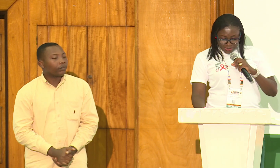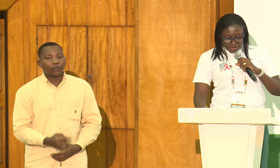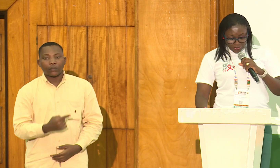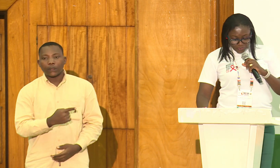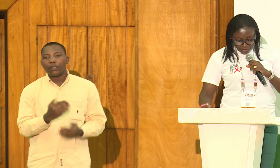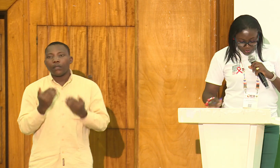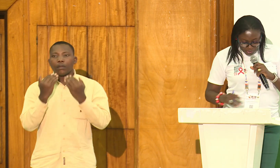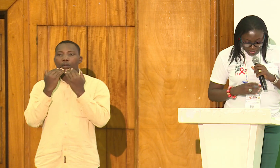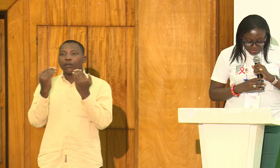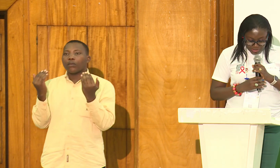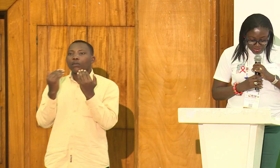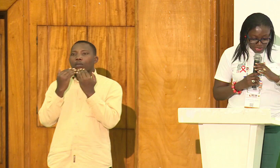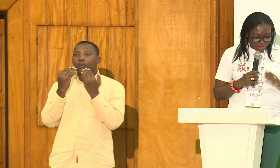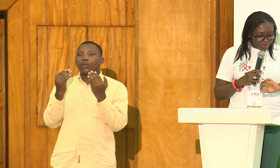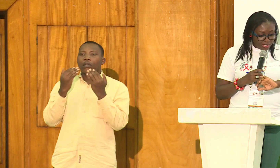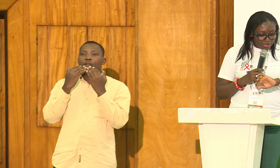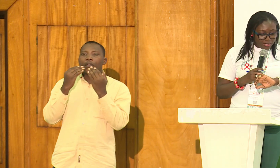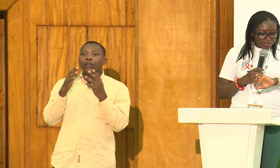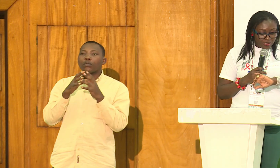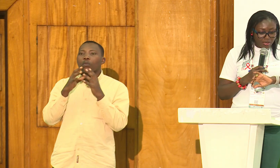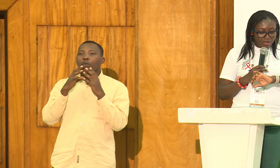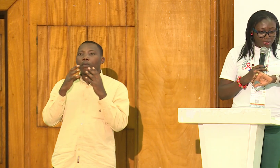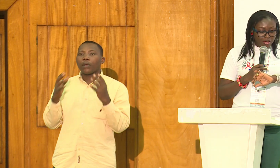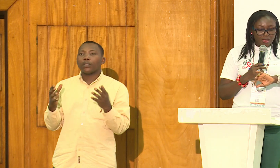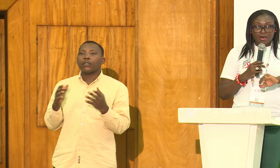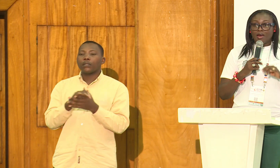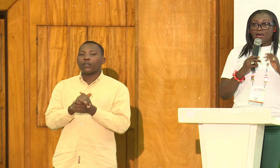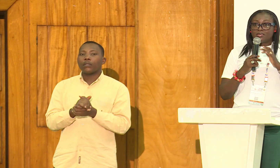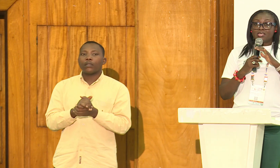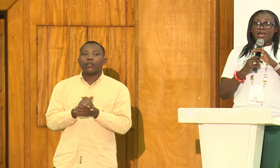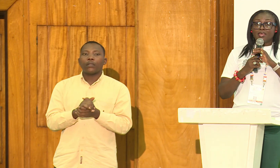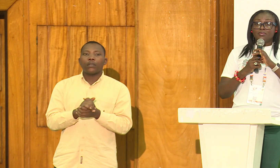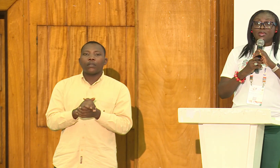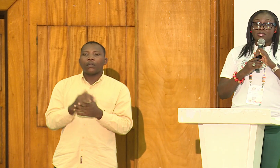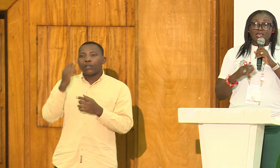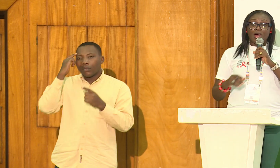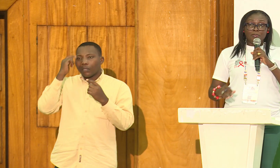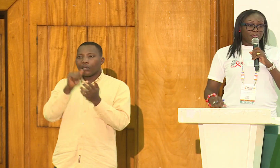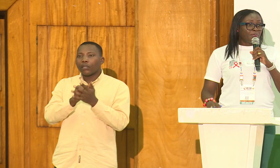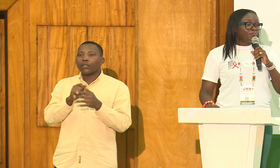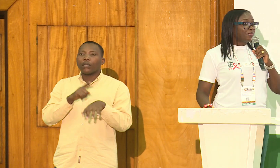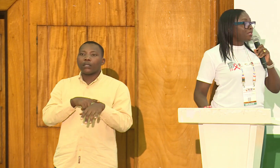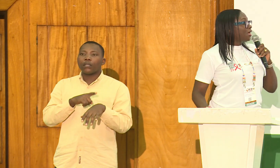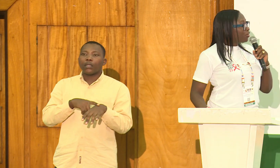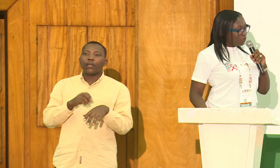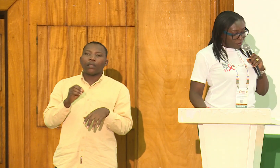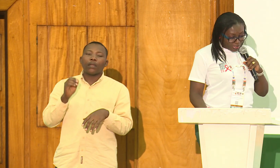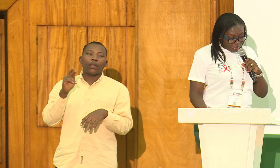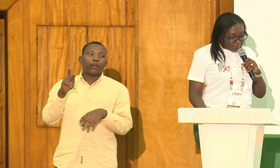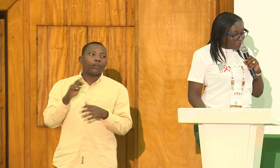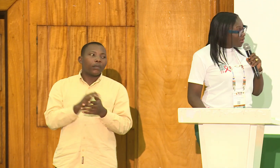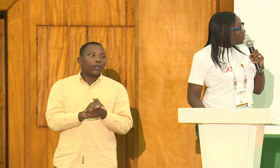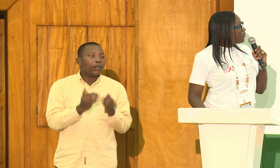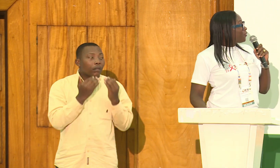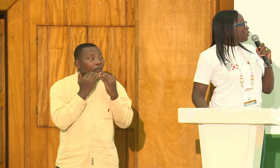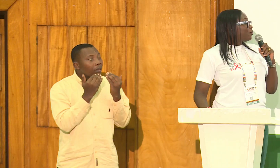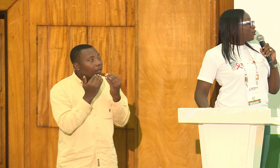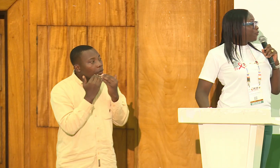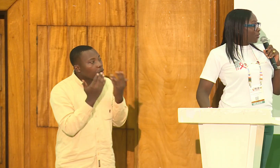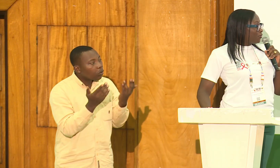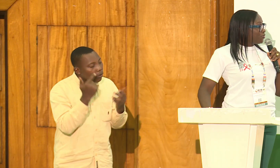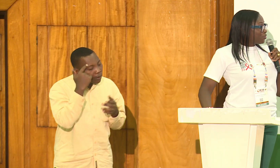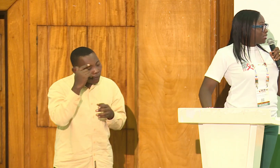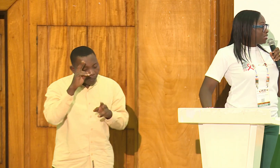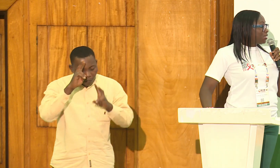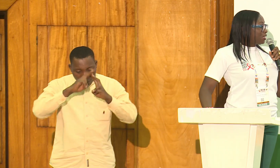Great. Thank you very much. And I think our time is up. Thank you, Nomathemba, for